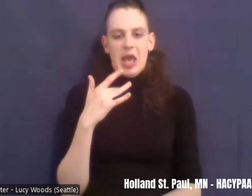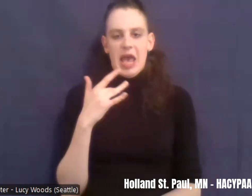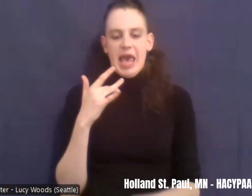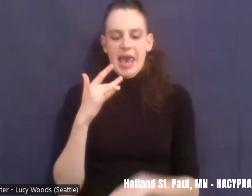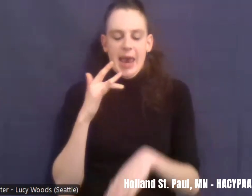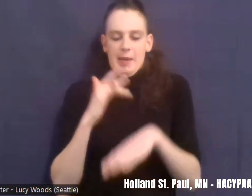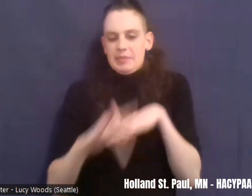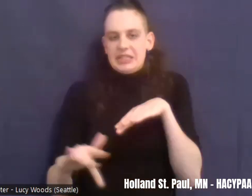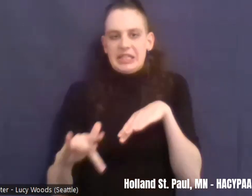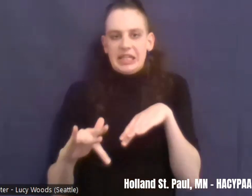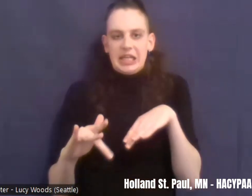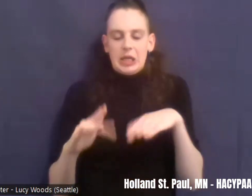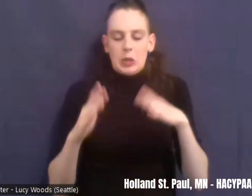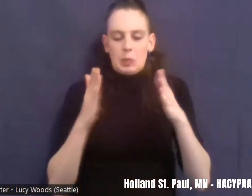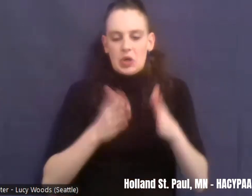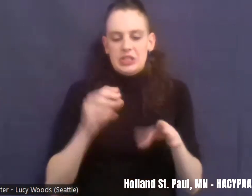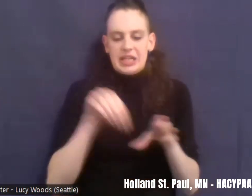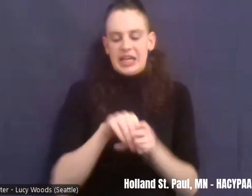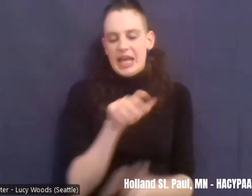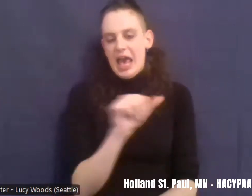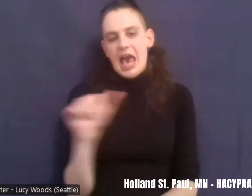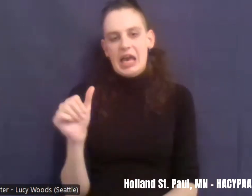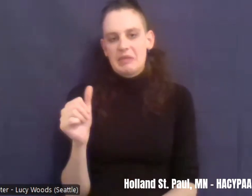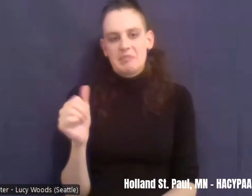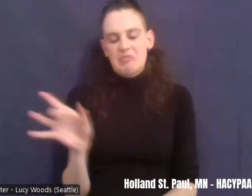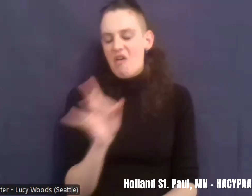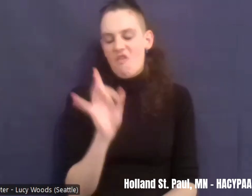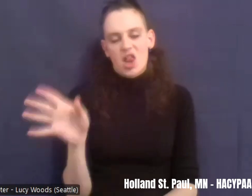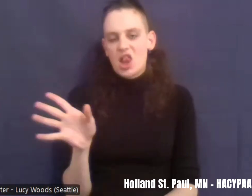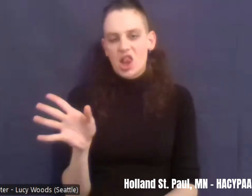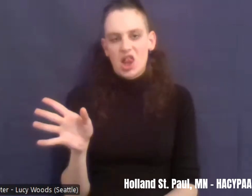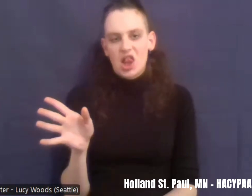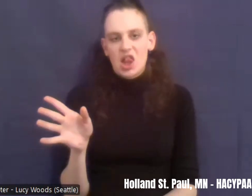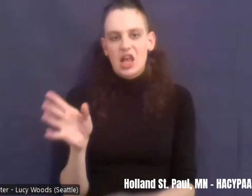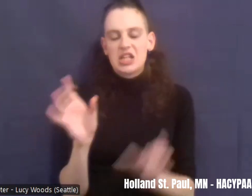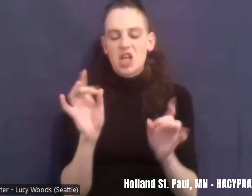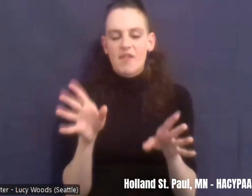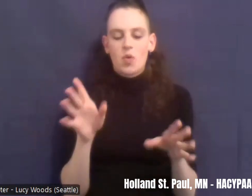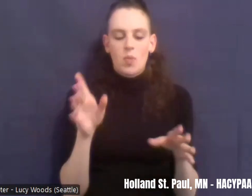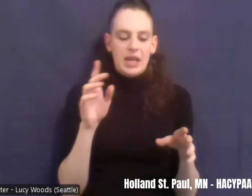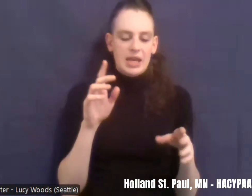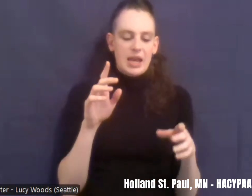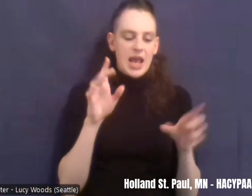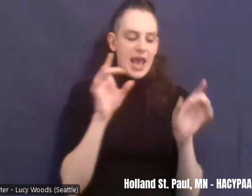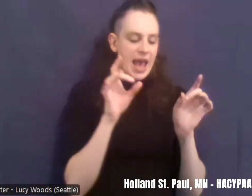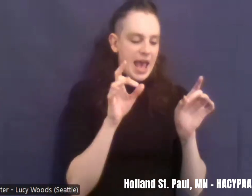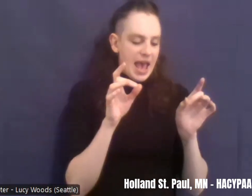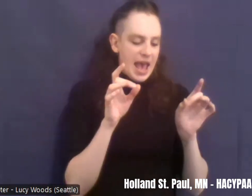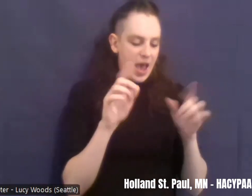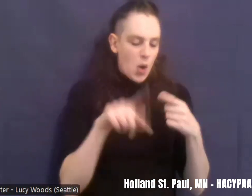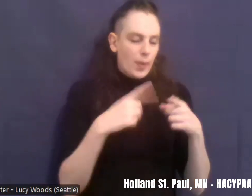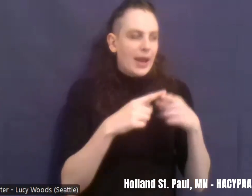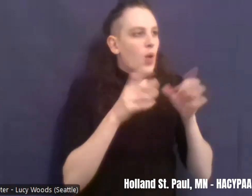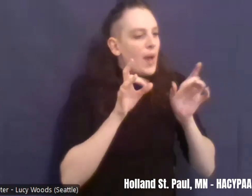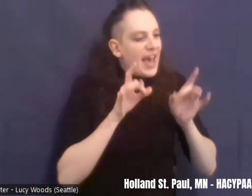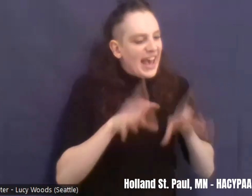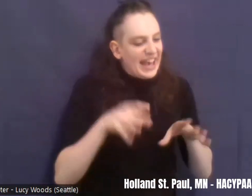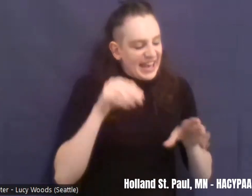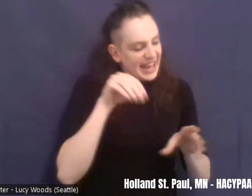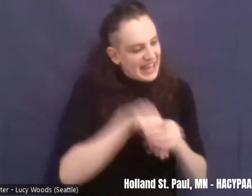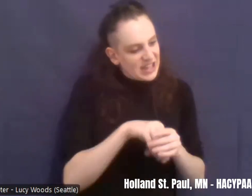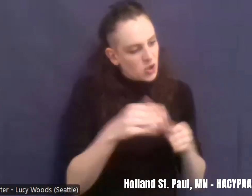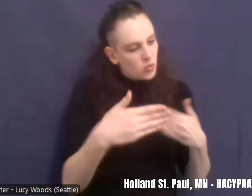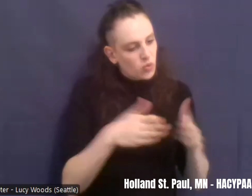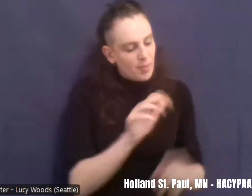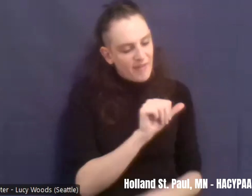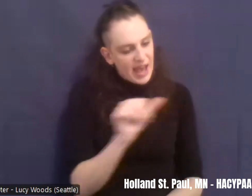So that's a pretty awful place to be. Like it's pretty awful when like you hate being inside the rooms of Alcoholics Anonymous, but like you know you have